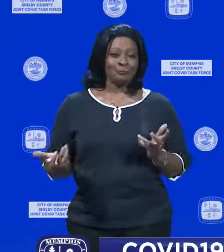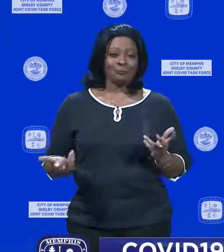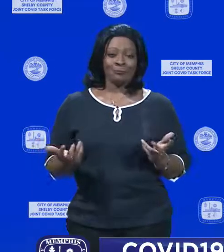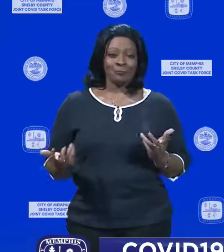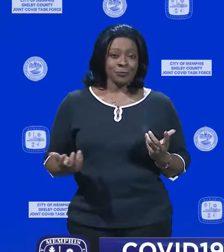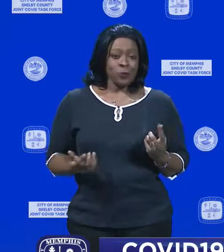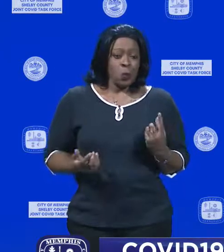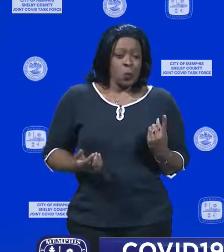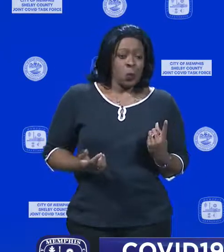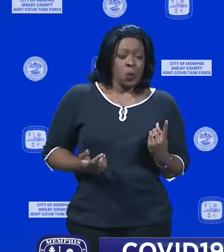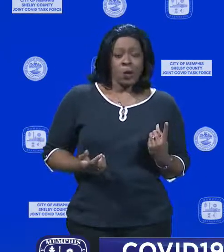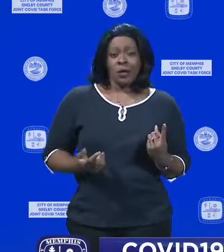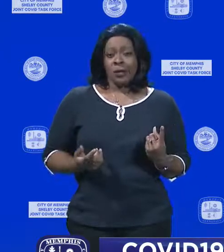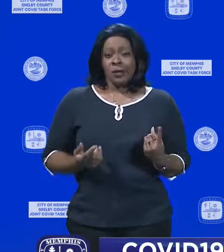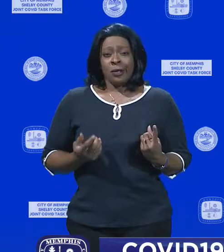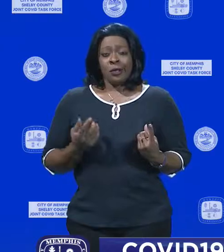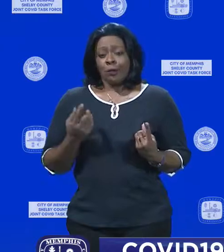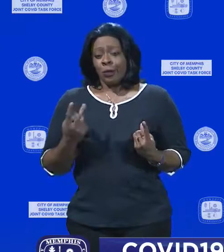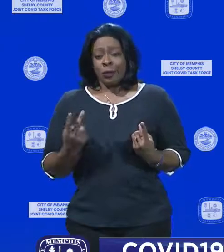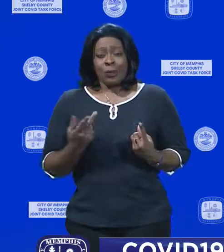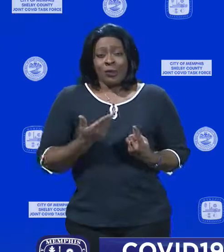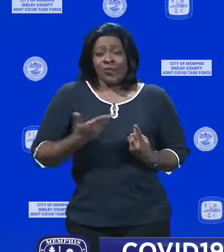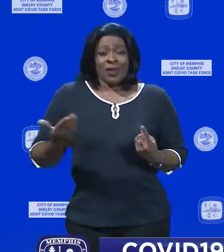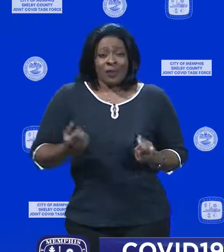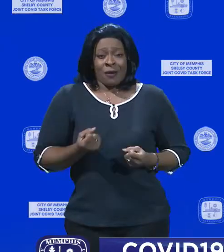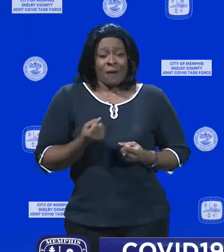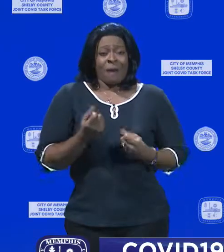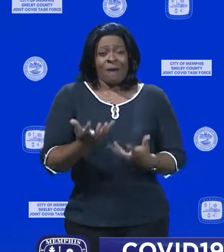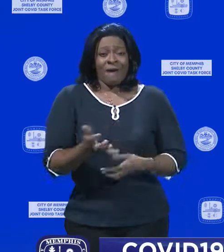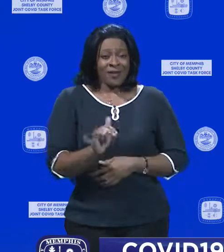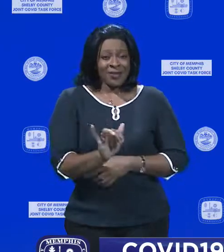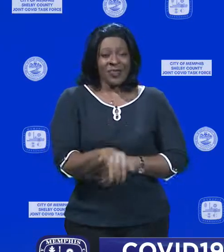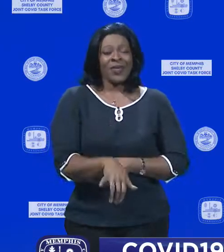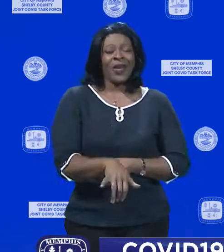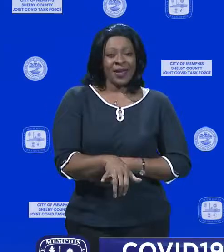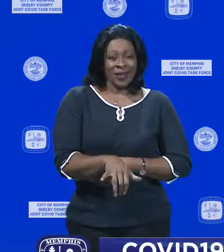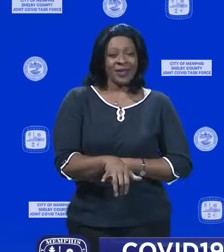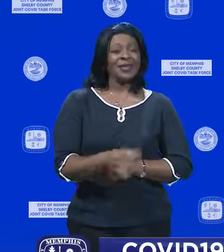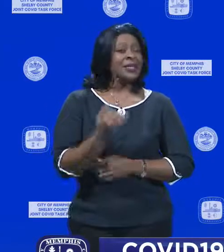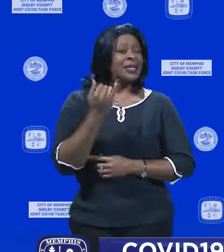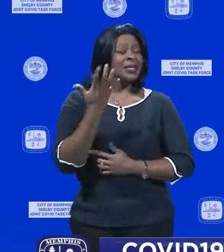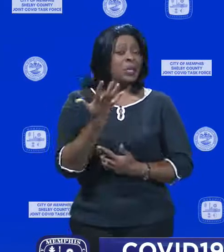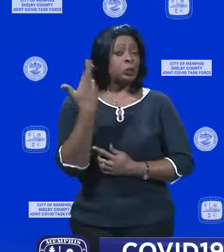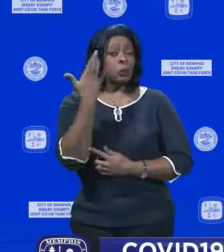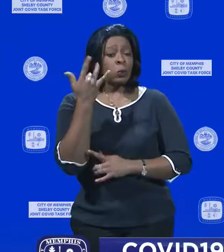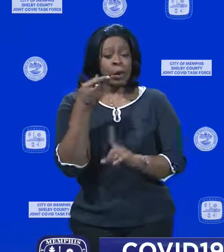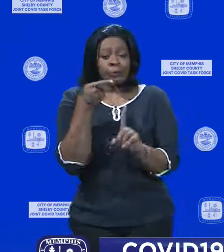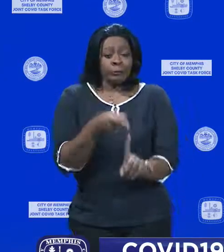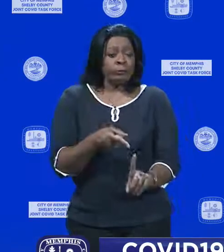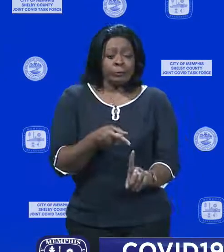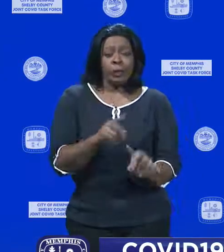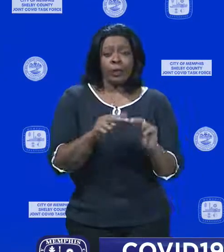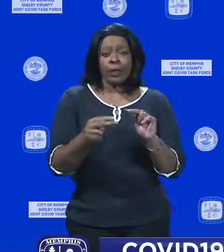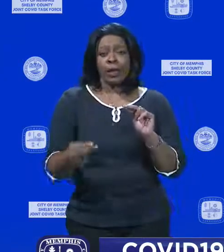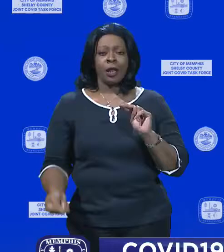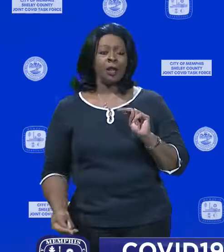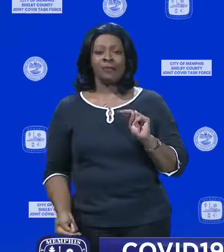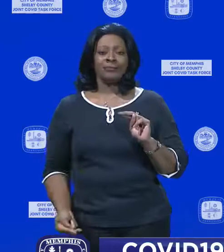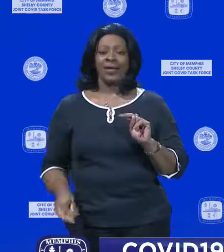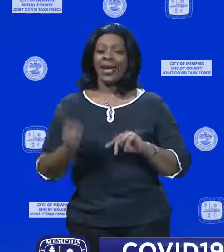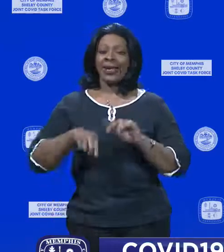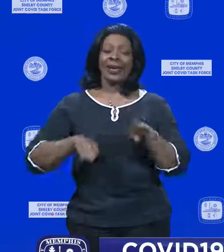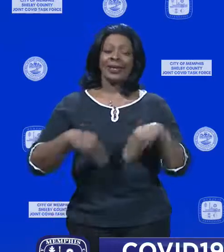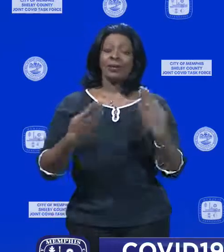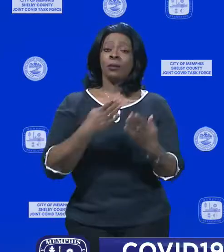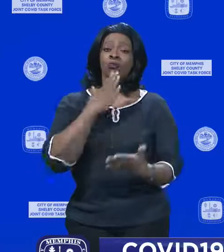one smoking gun, so to speak, that said, here's the reason why it's tailing off. So I can't give